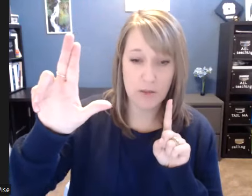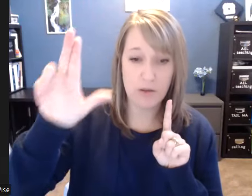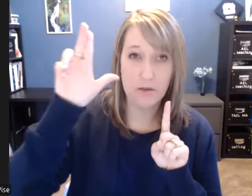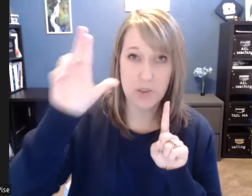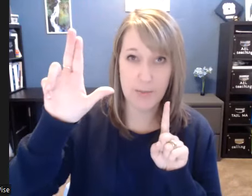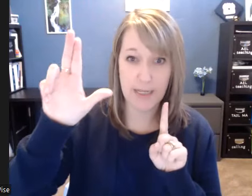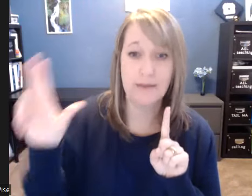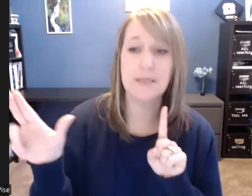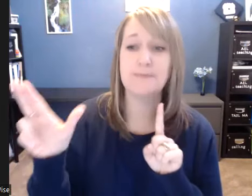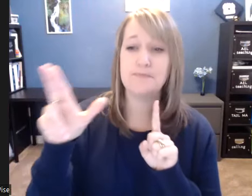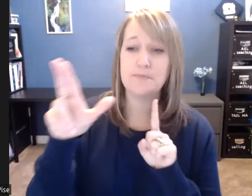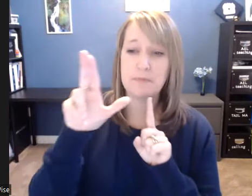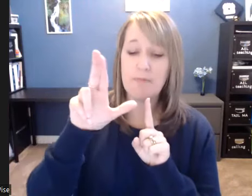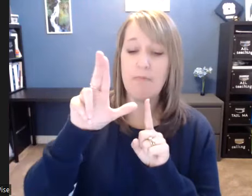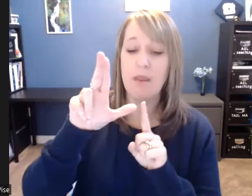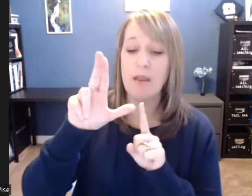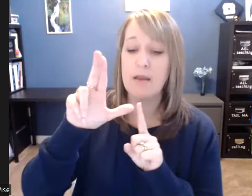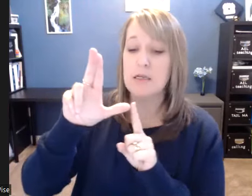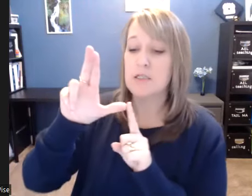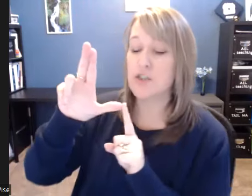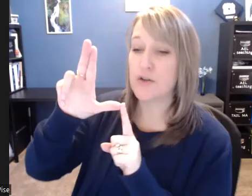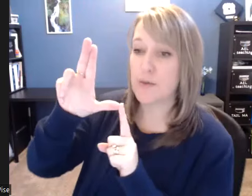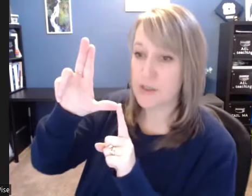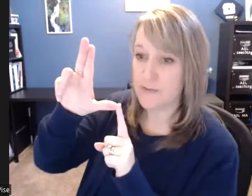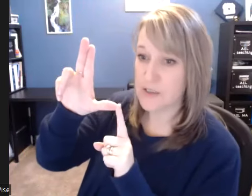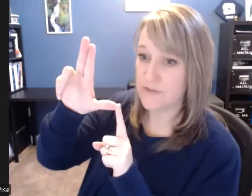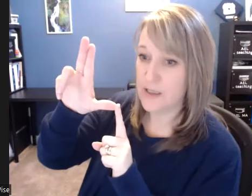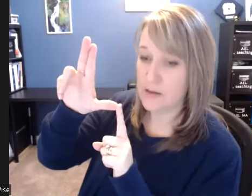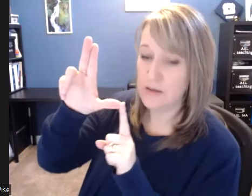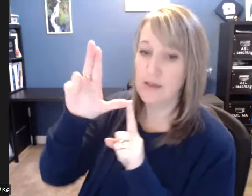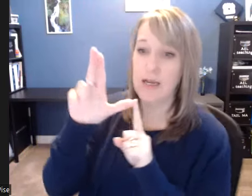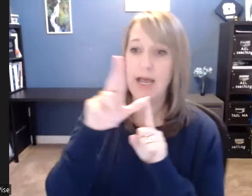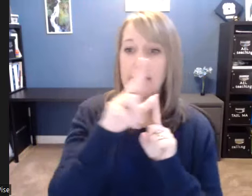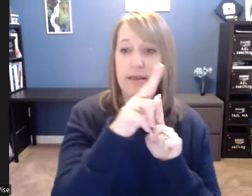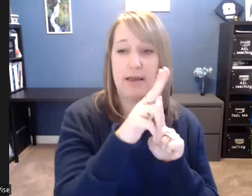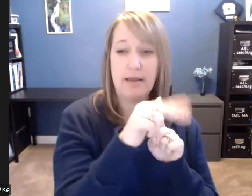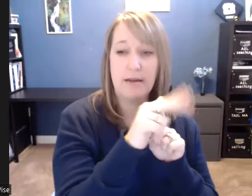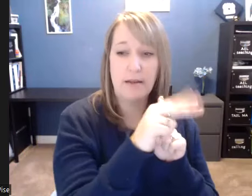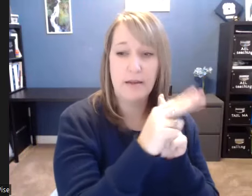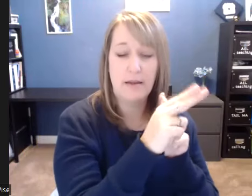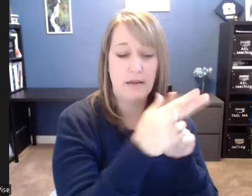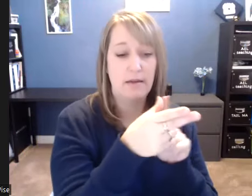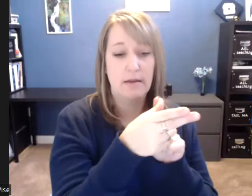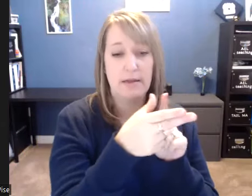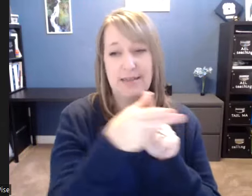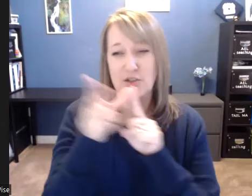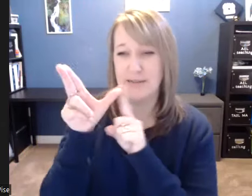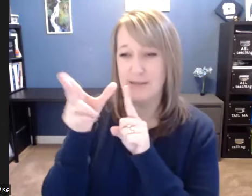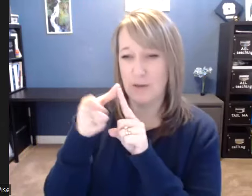your dominant hand. Touch your thumb to your first finger, and then it's actually a little